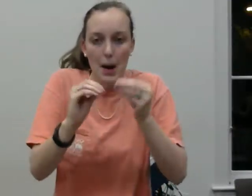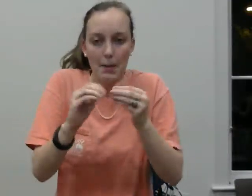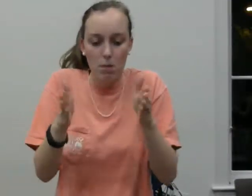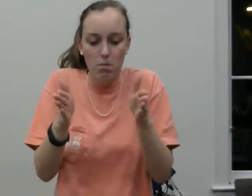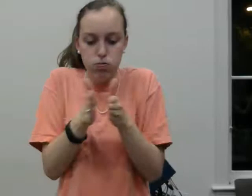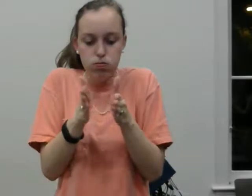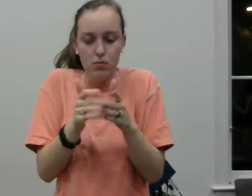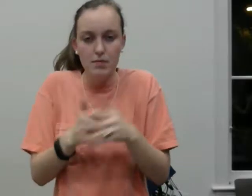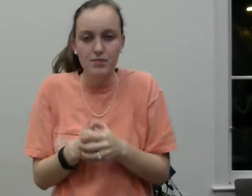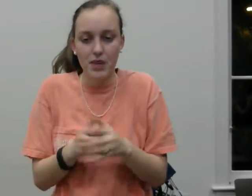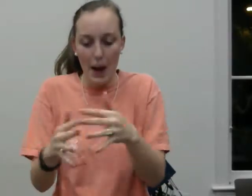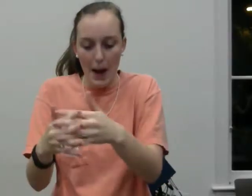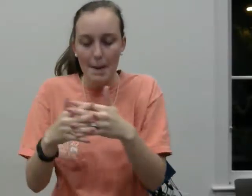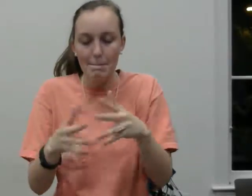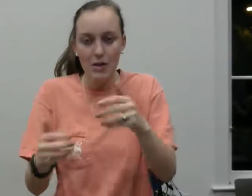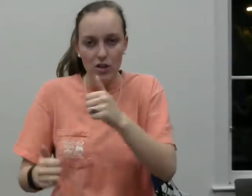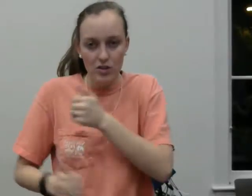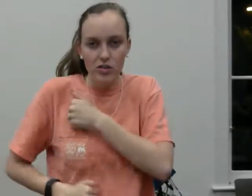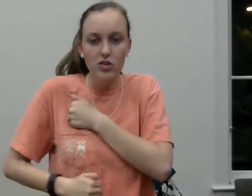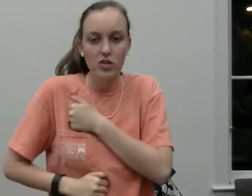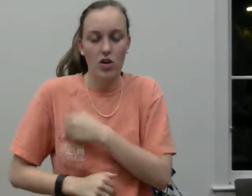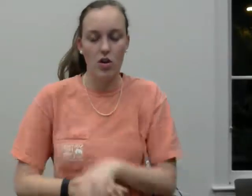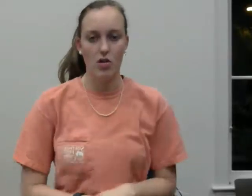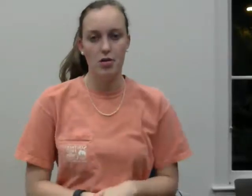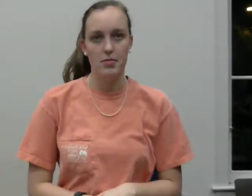the size of the American Army was much smaller than the